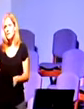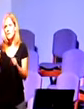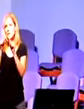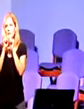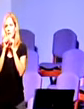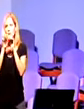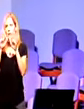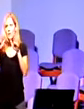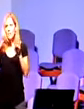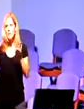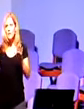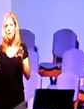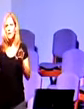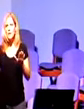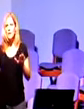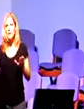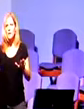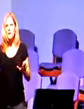Make me a